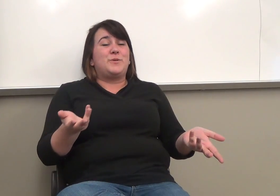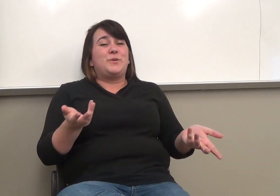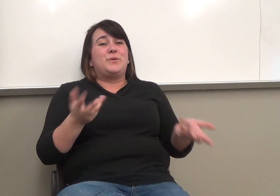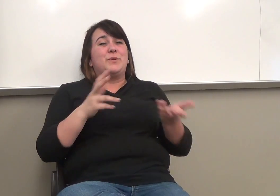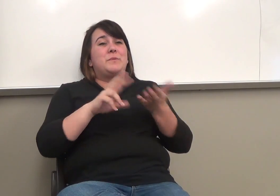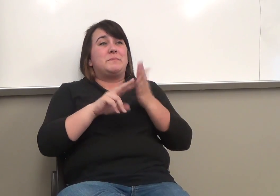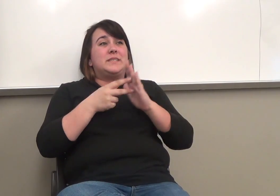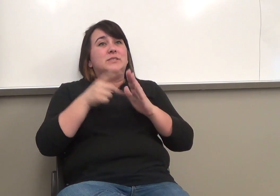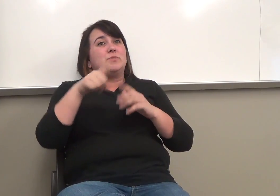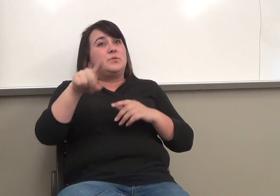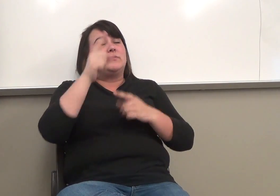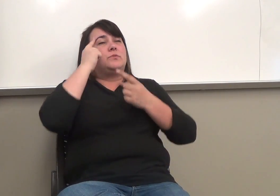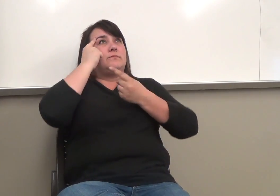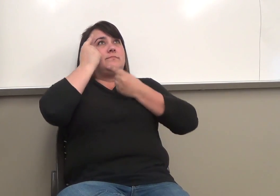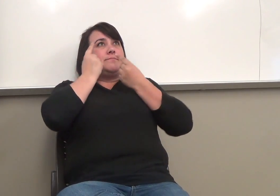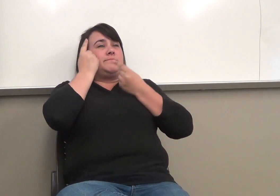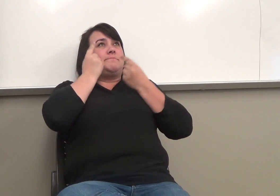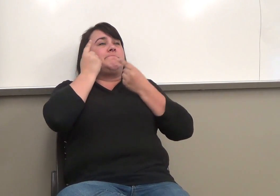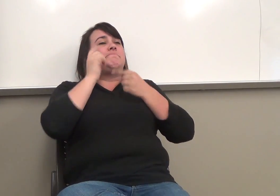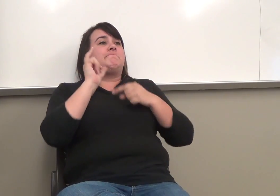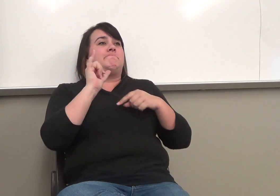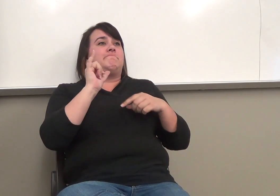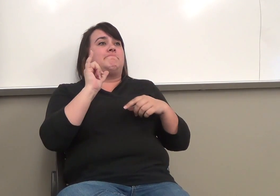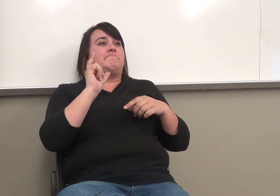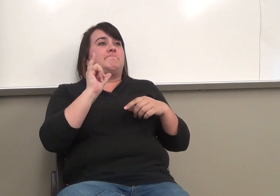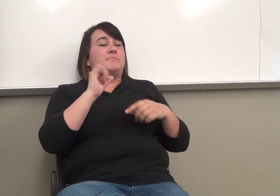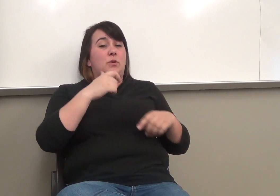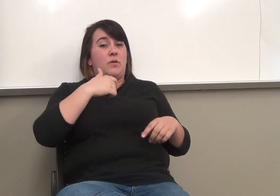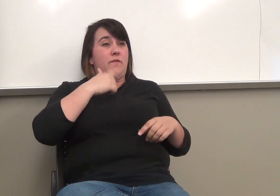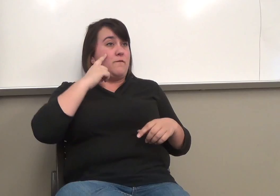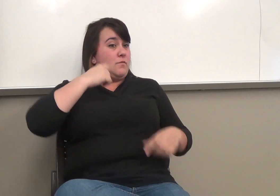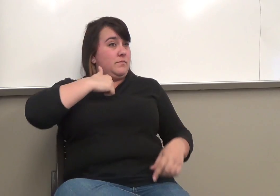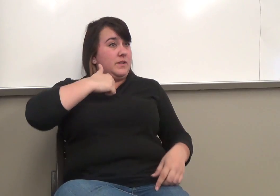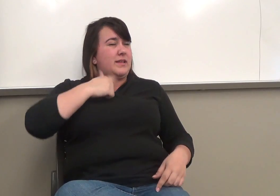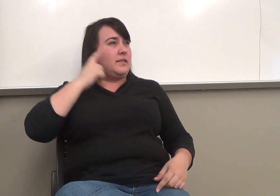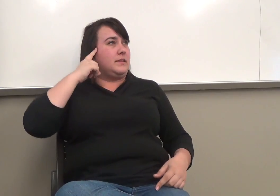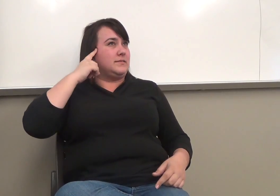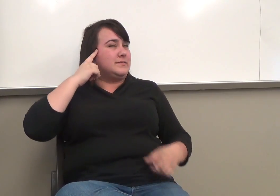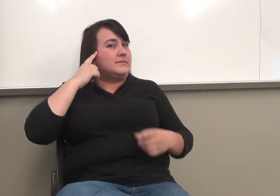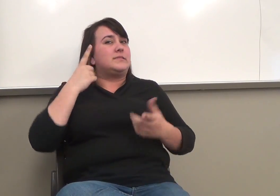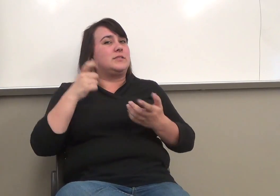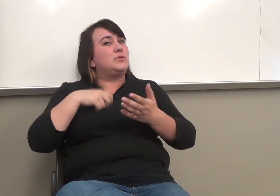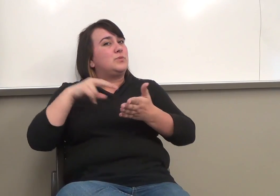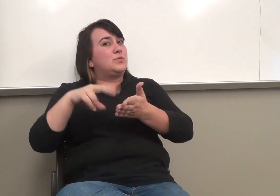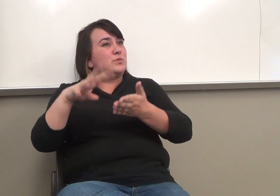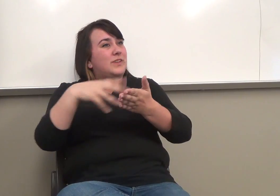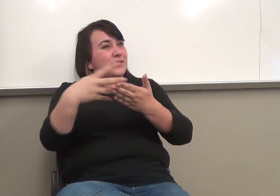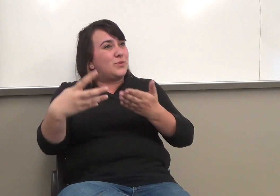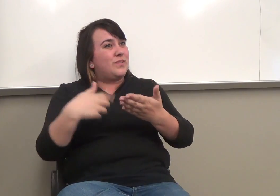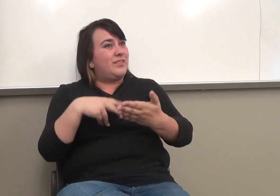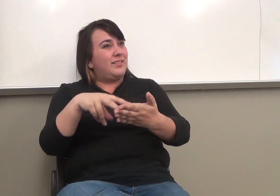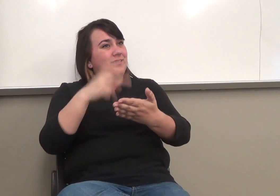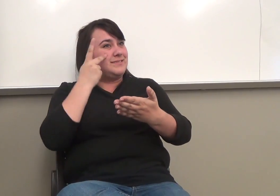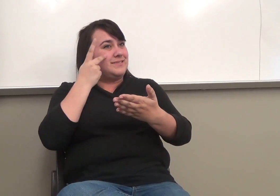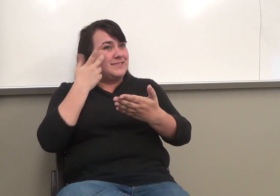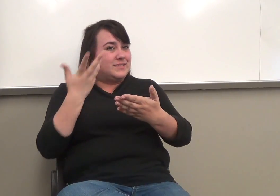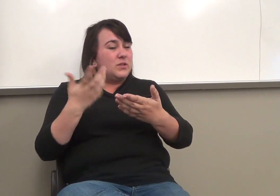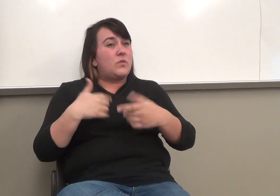think about, I say, well, okay, you know what, you need to look at your schedule. And they say, well, I work